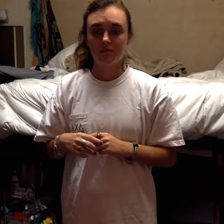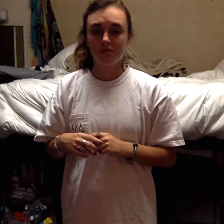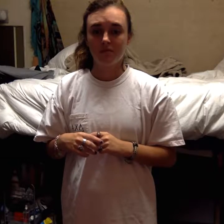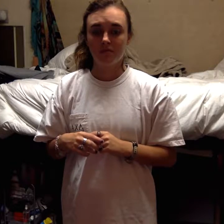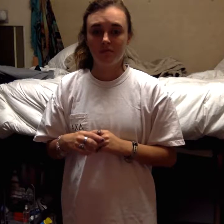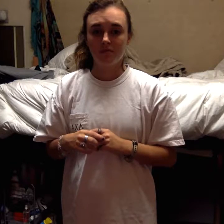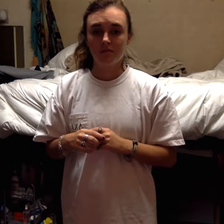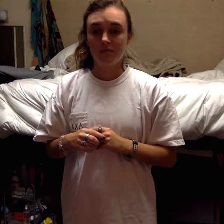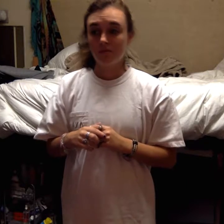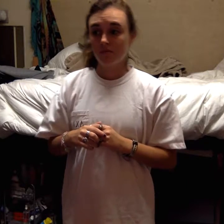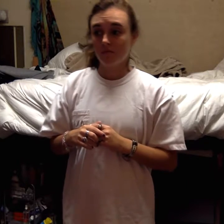This one is